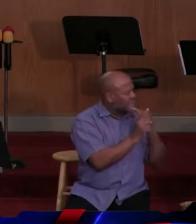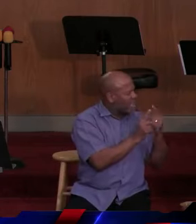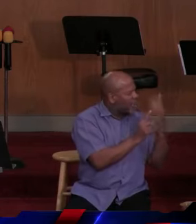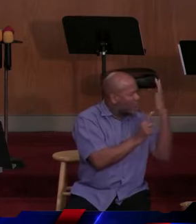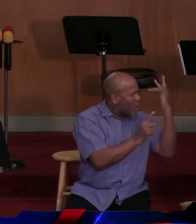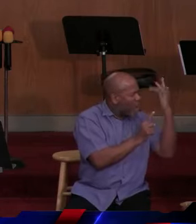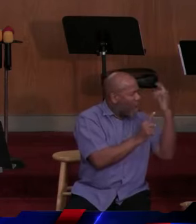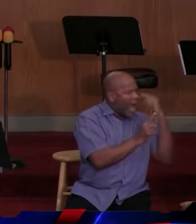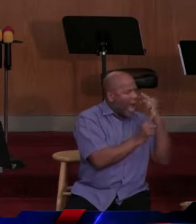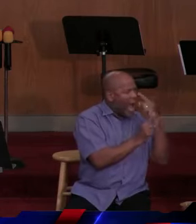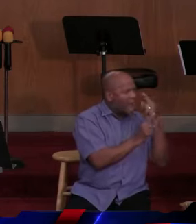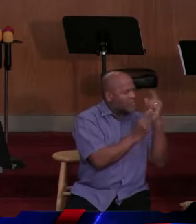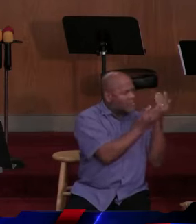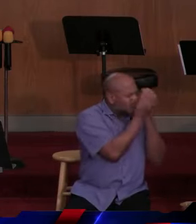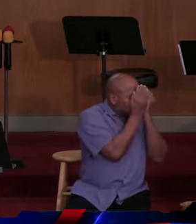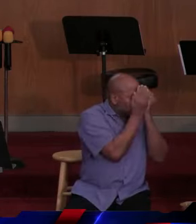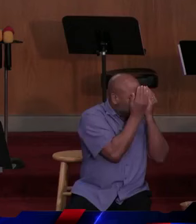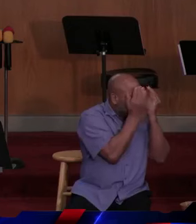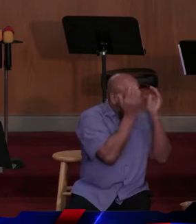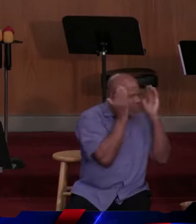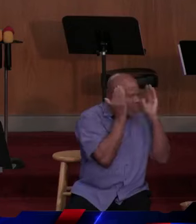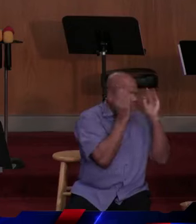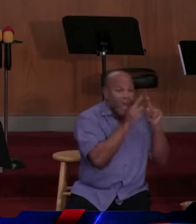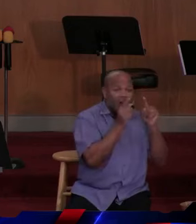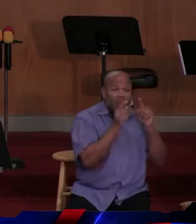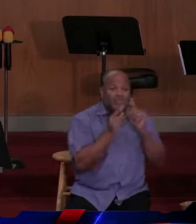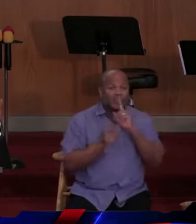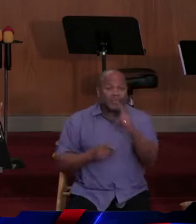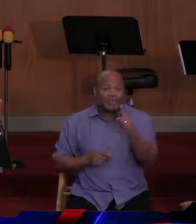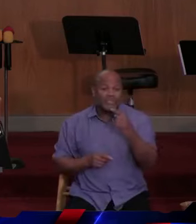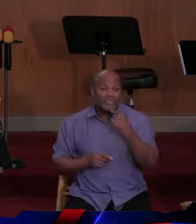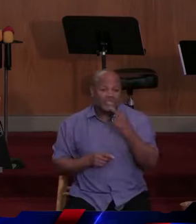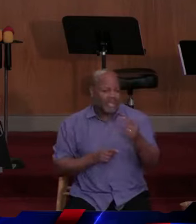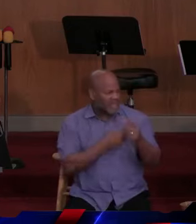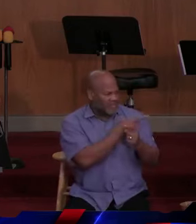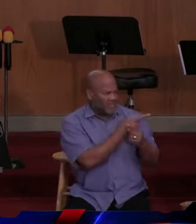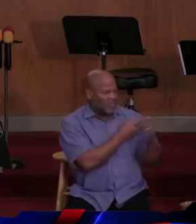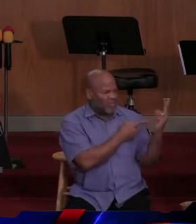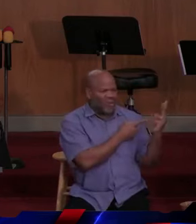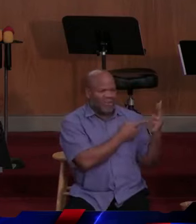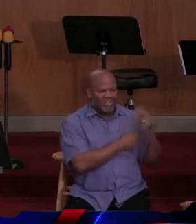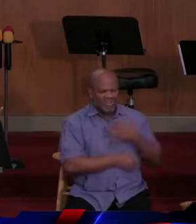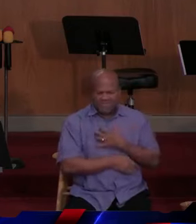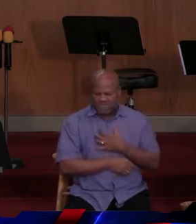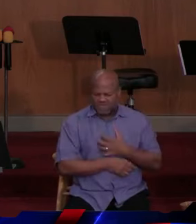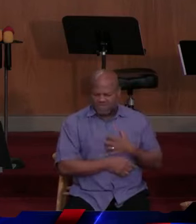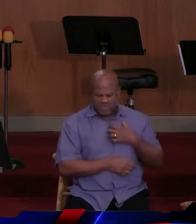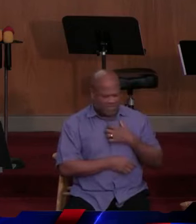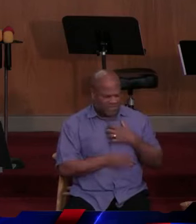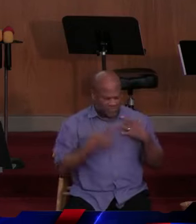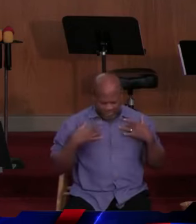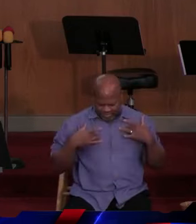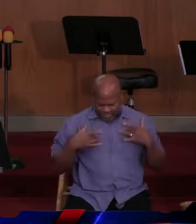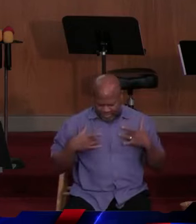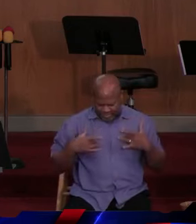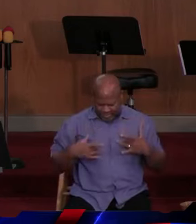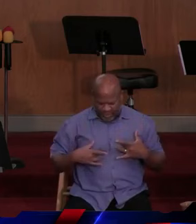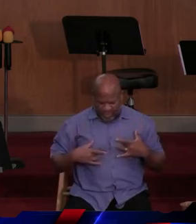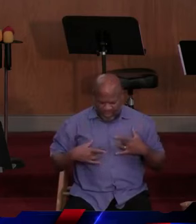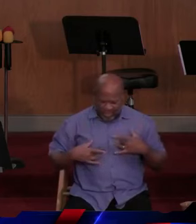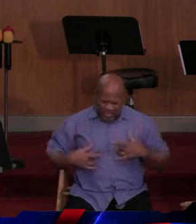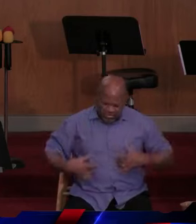why their eyes were holding. But it does infer this, that they were disgruntled, discouraged, and